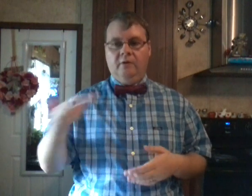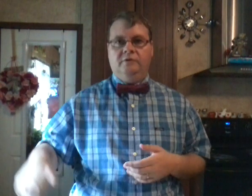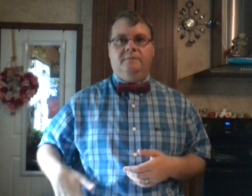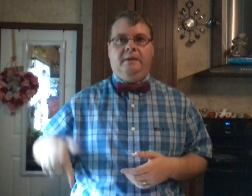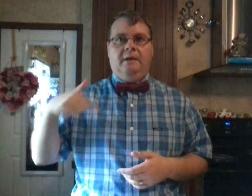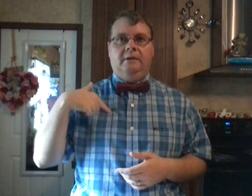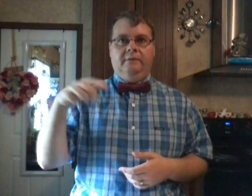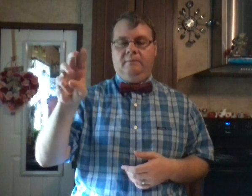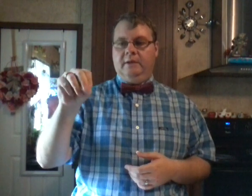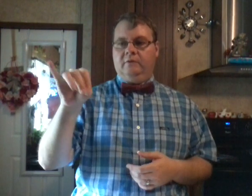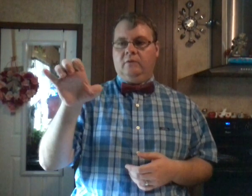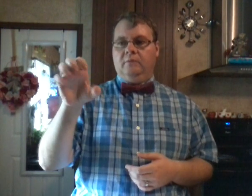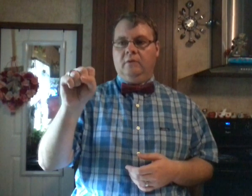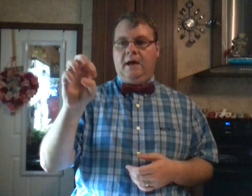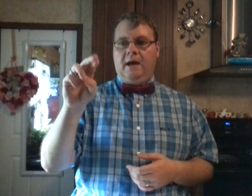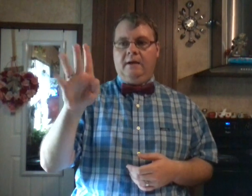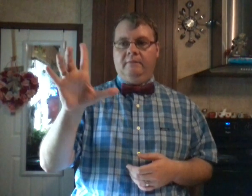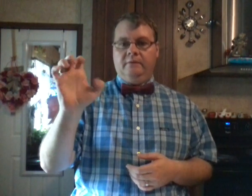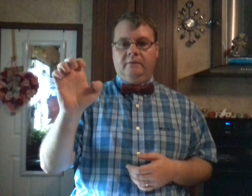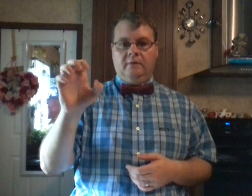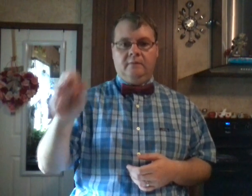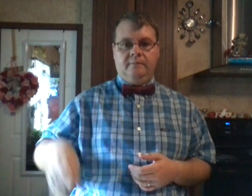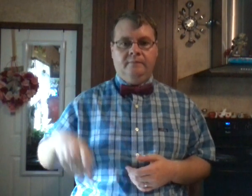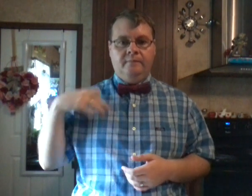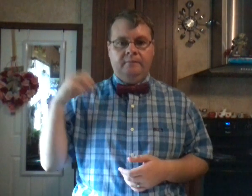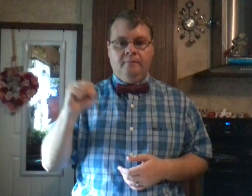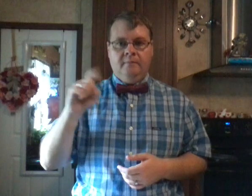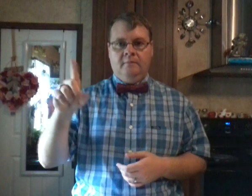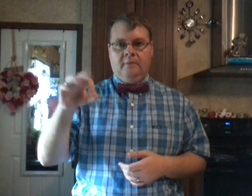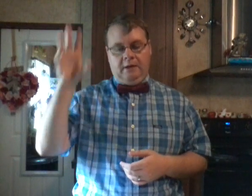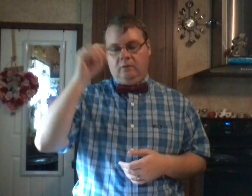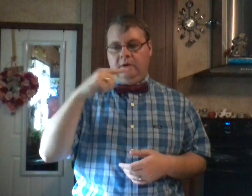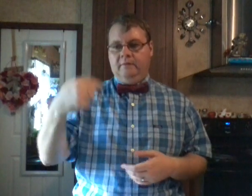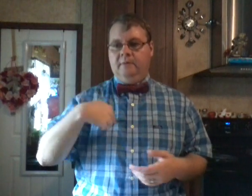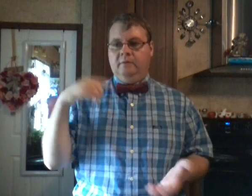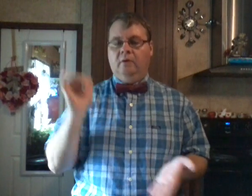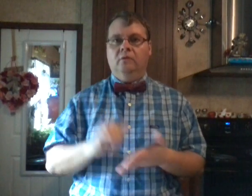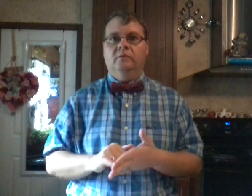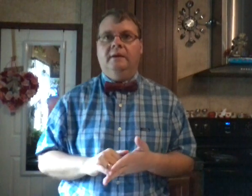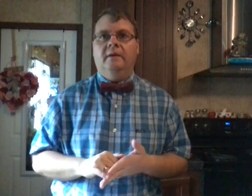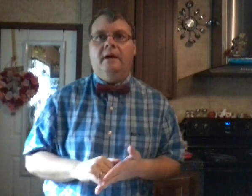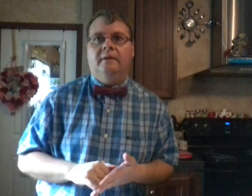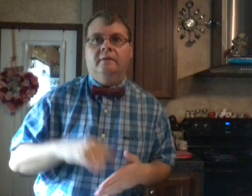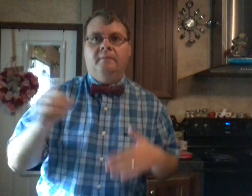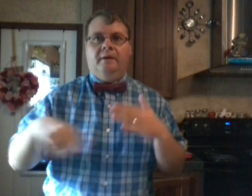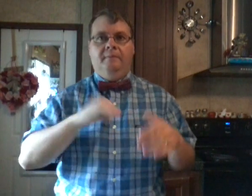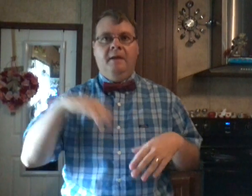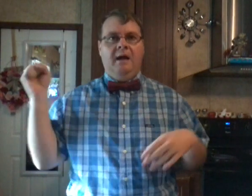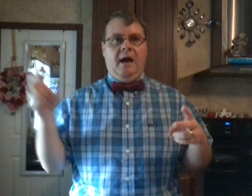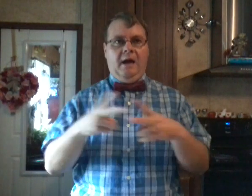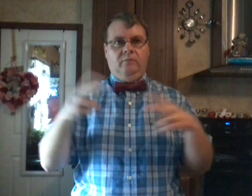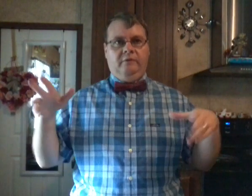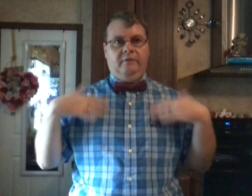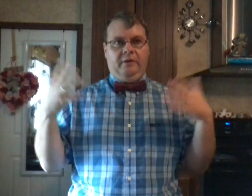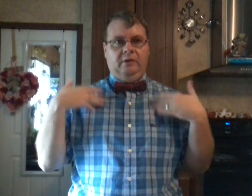those men lived miserable lives. Like one of them told me that. That's back when I was very